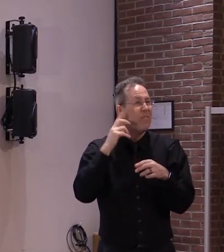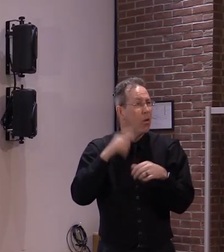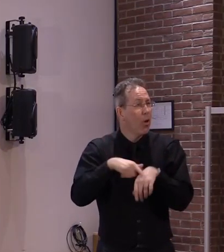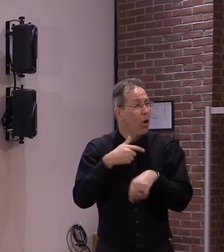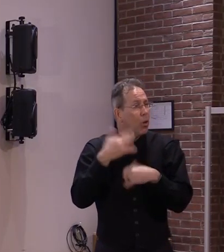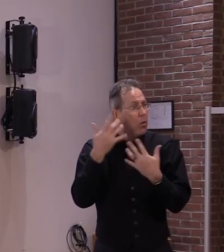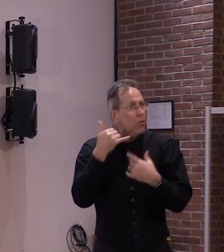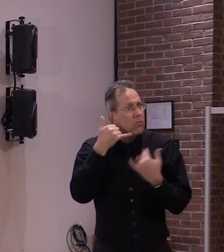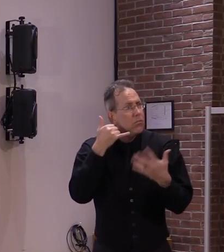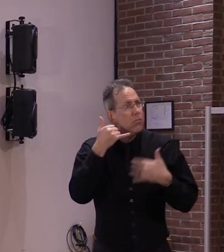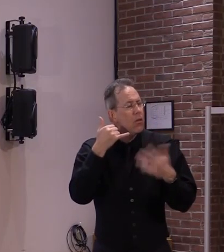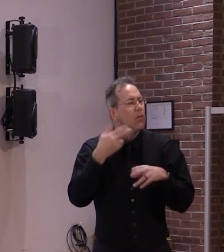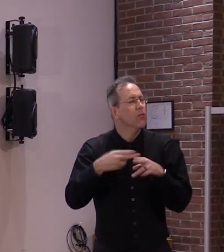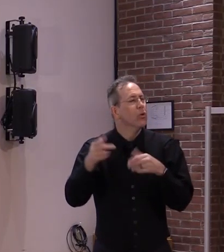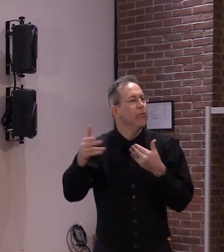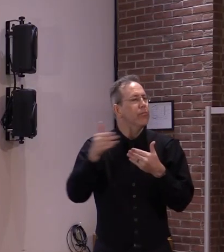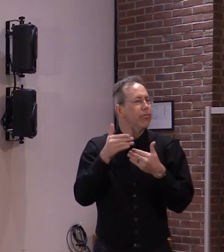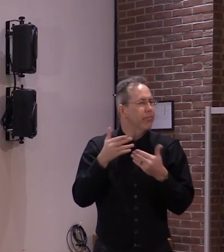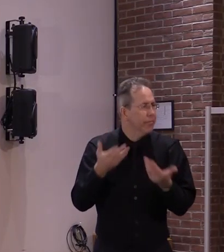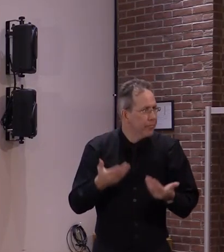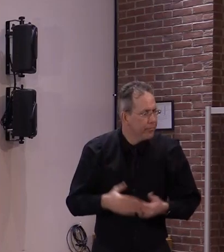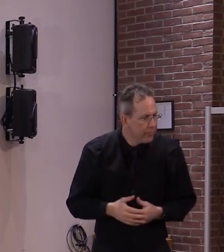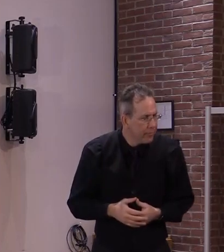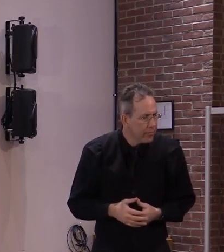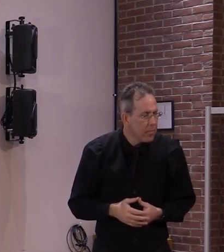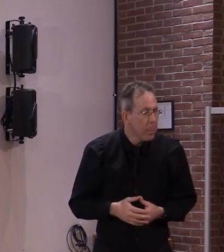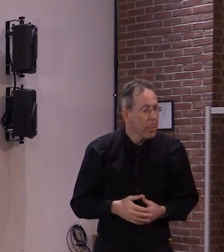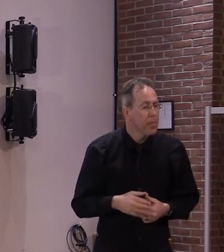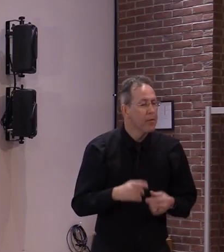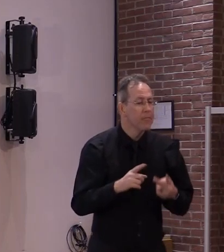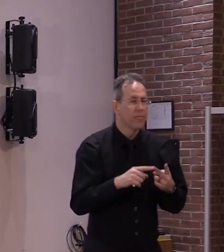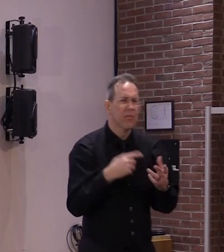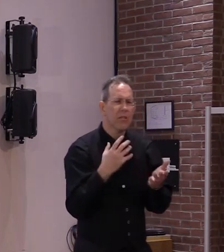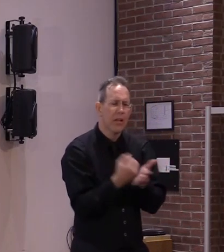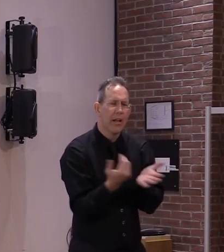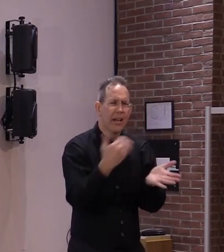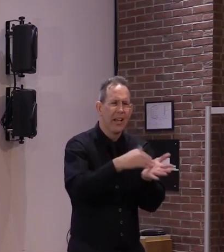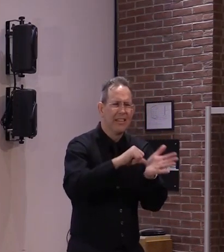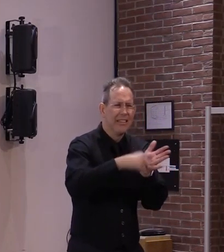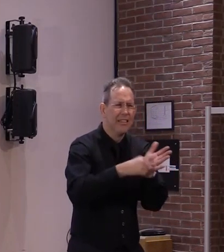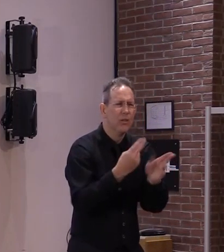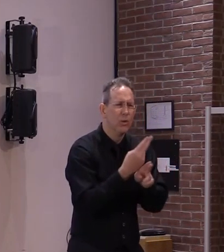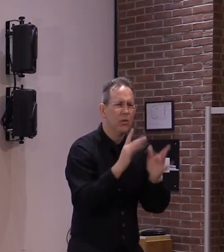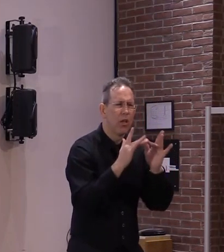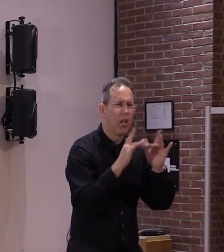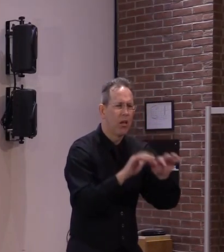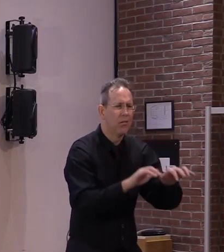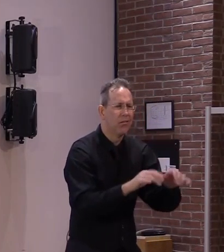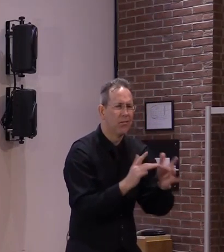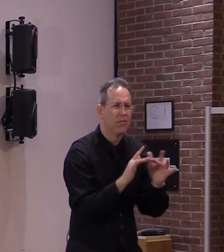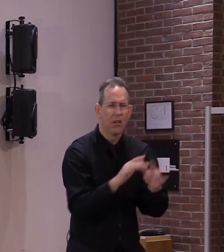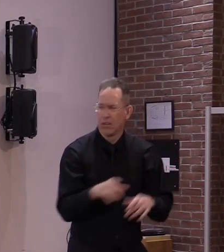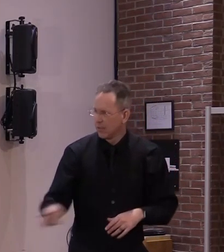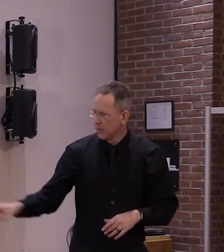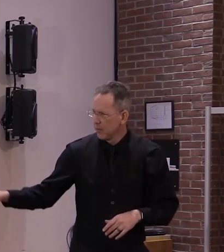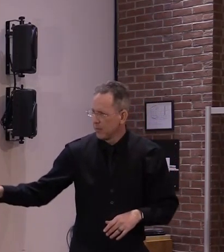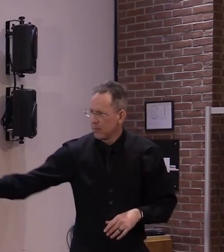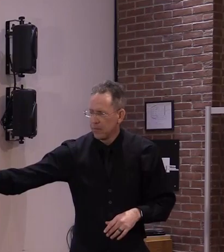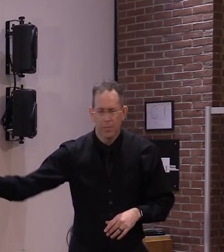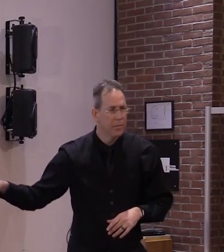use the website. And thirdly, we have added that button that I talk about in terms of the ability to press that